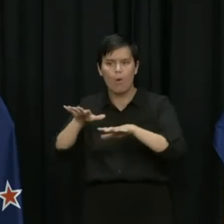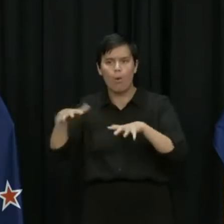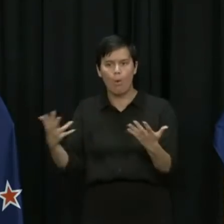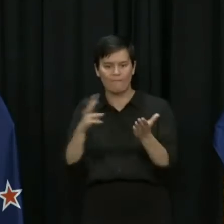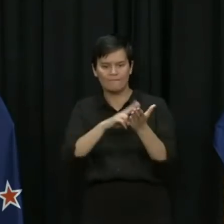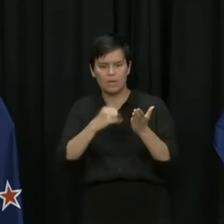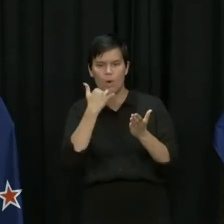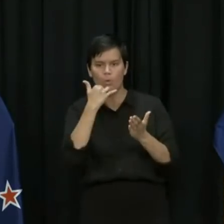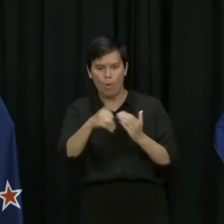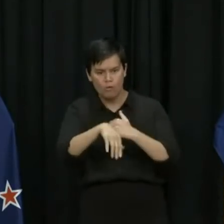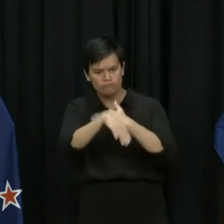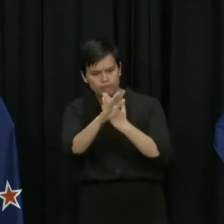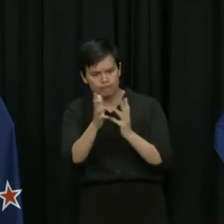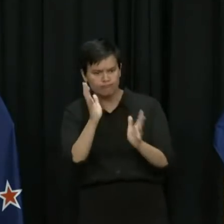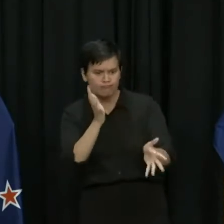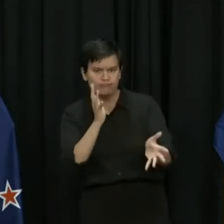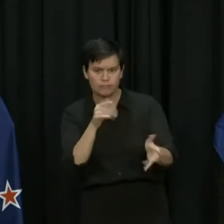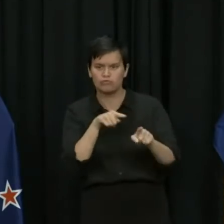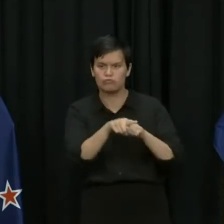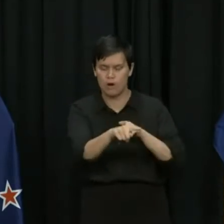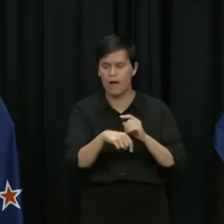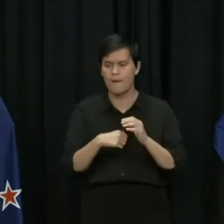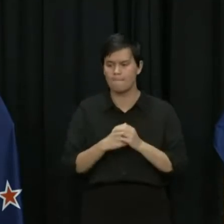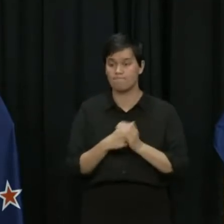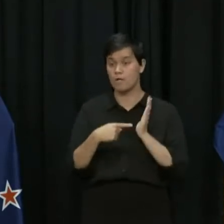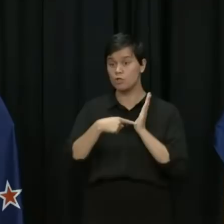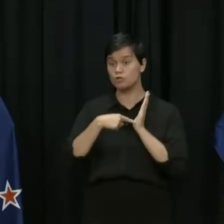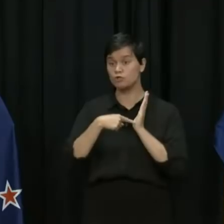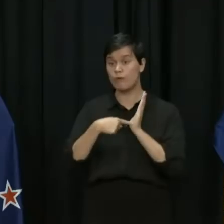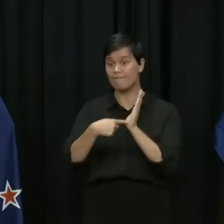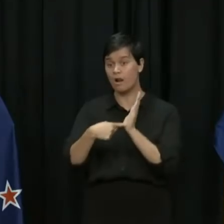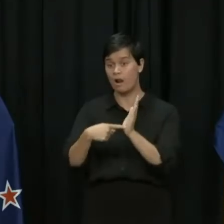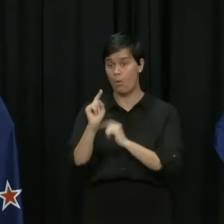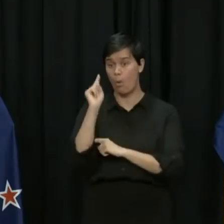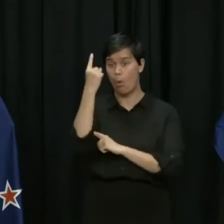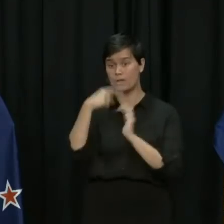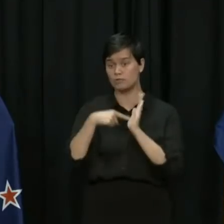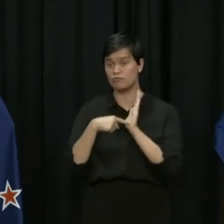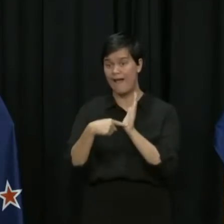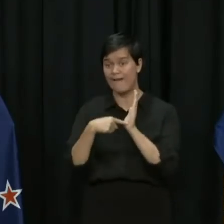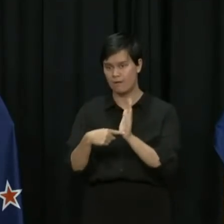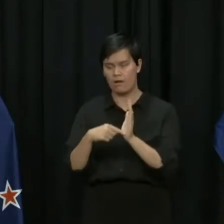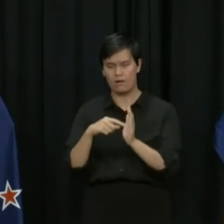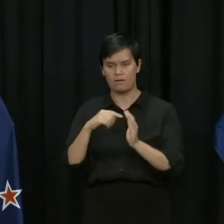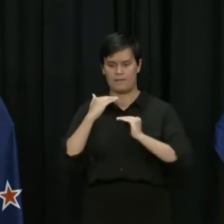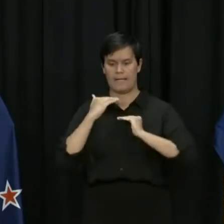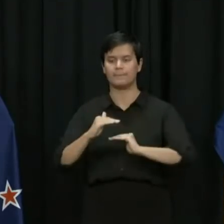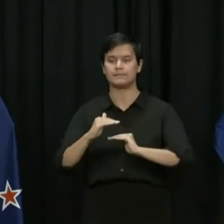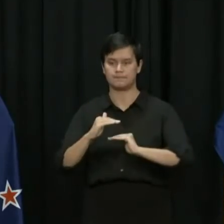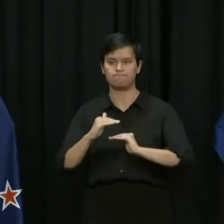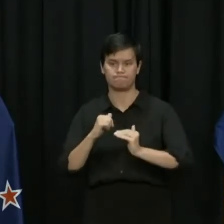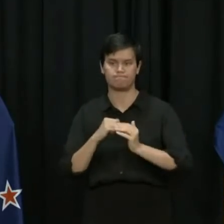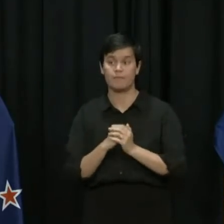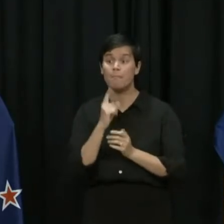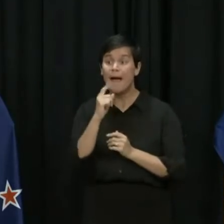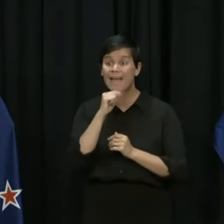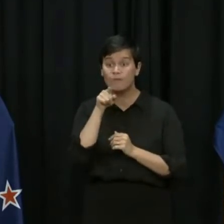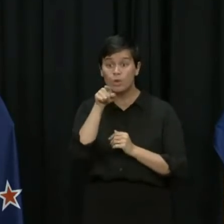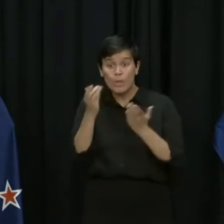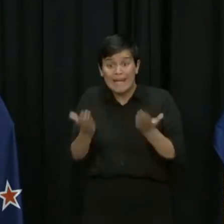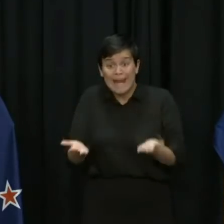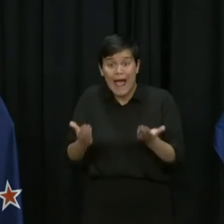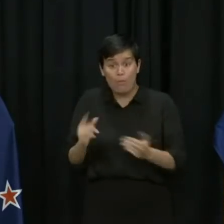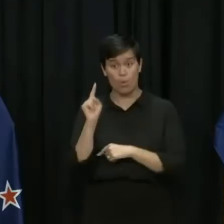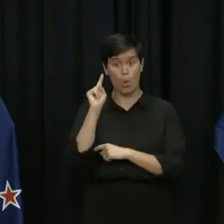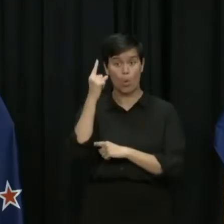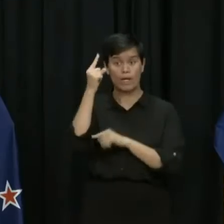around Auckland, for example, it will be highly limited. But, for example, people can go home if they're in Auckland and that is not